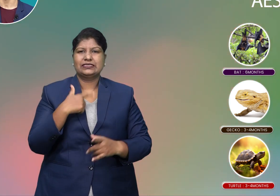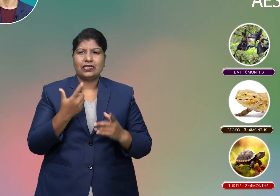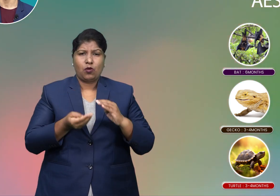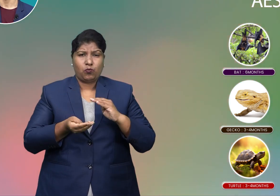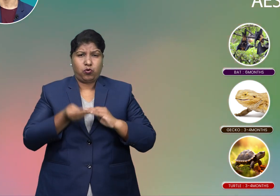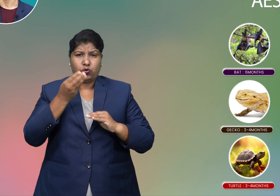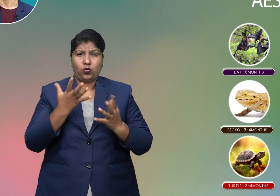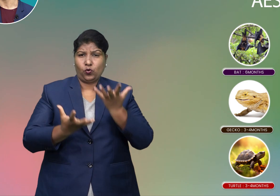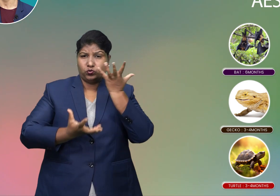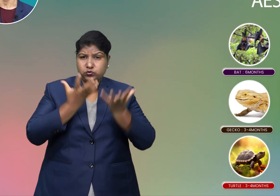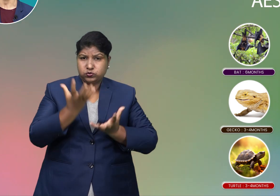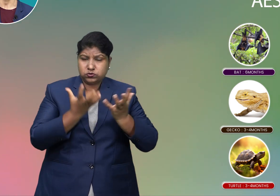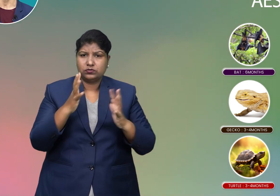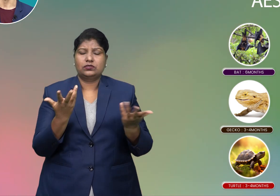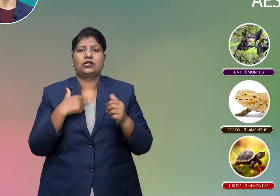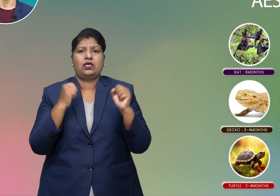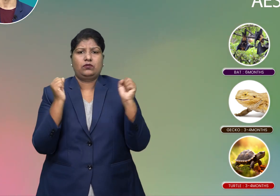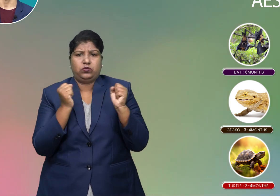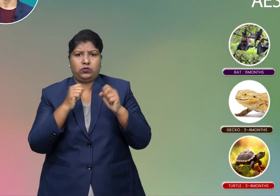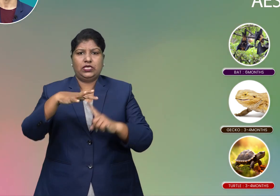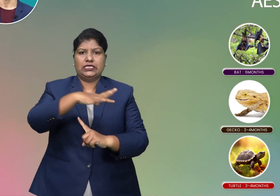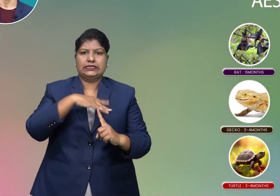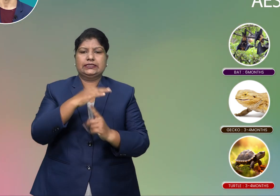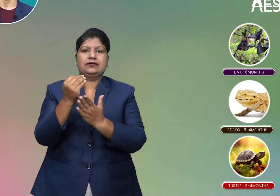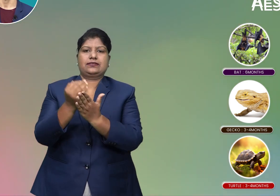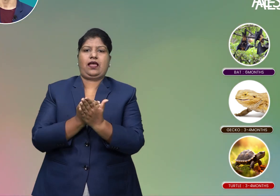conditions of heat and cold.